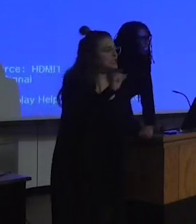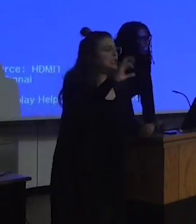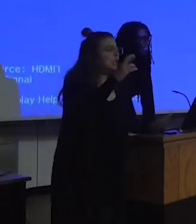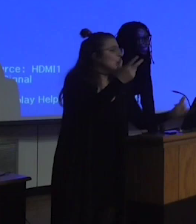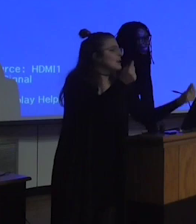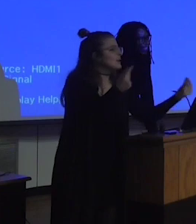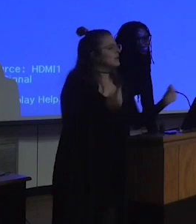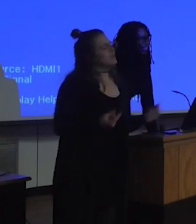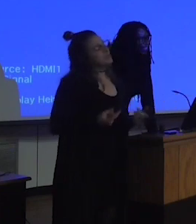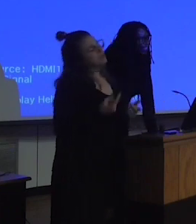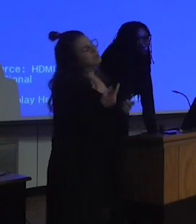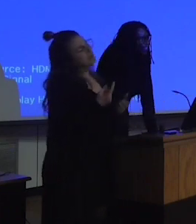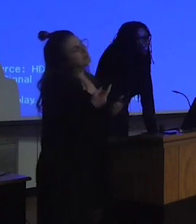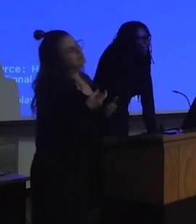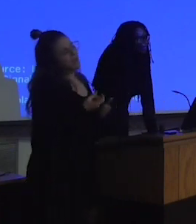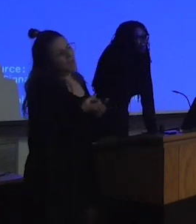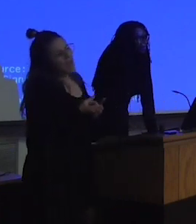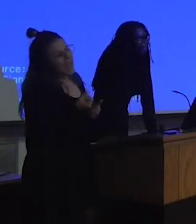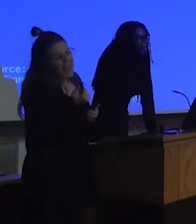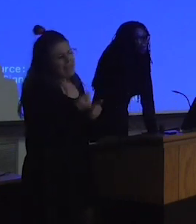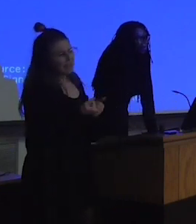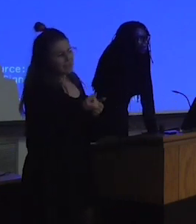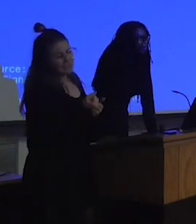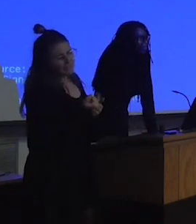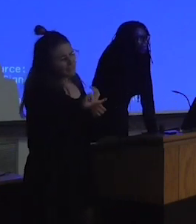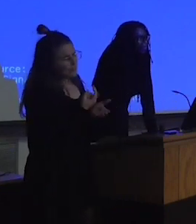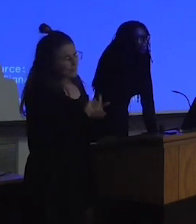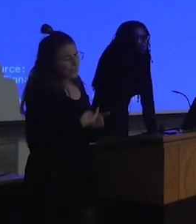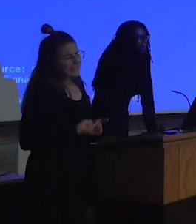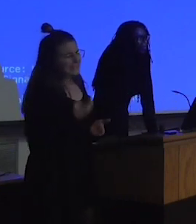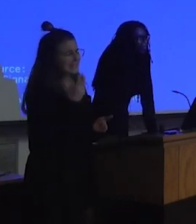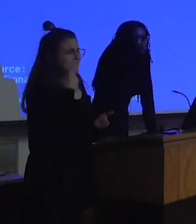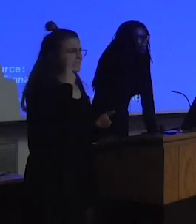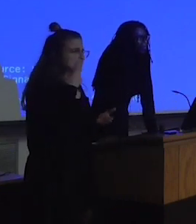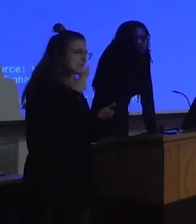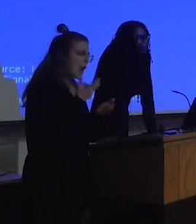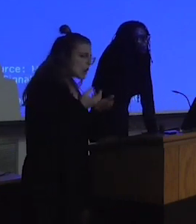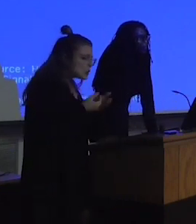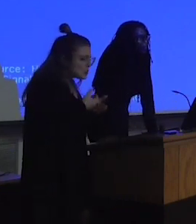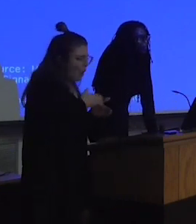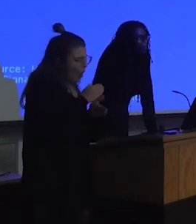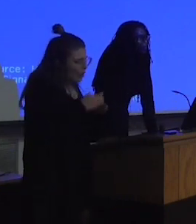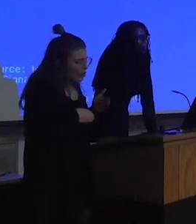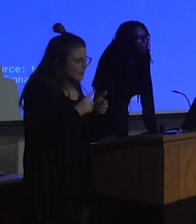Every few weeks I see in media like a new article about how